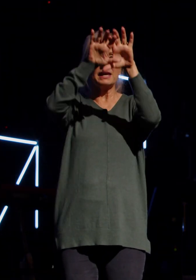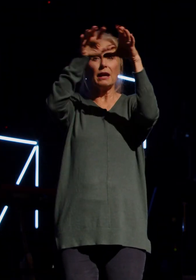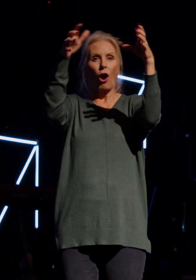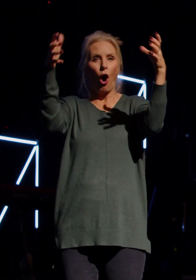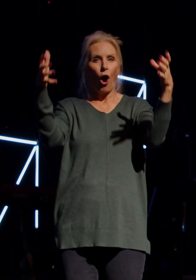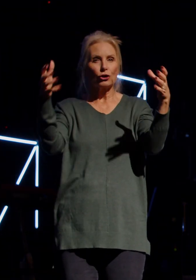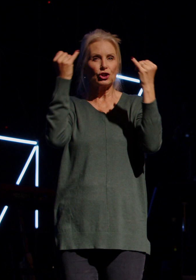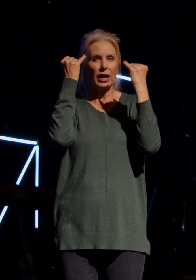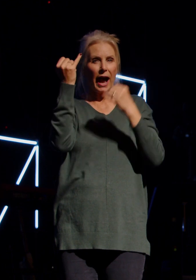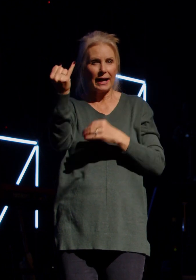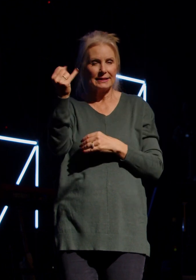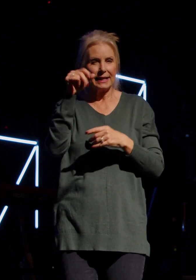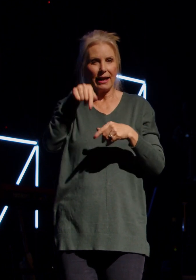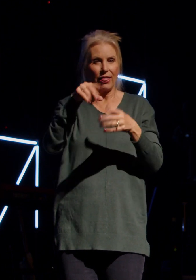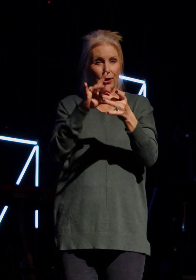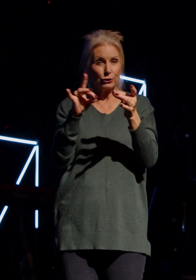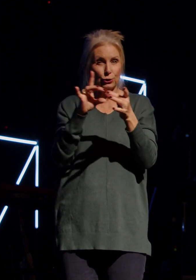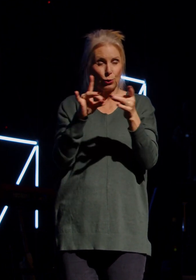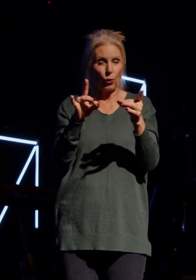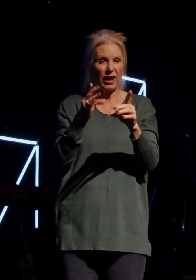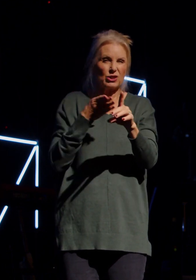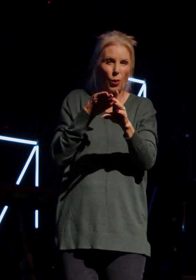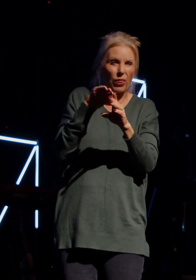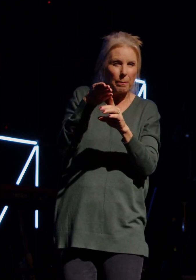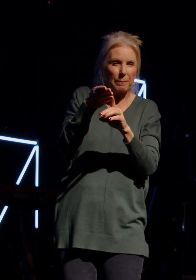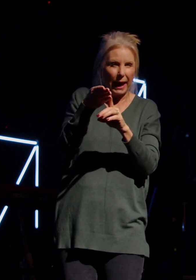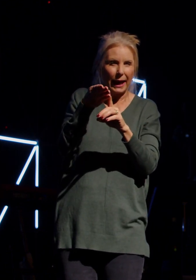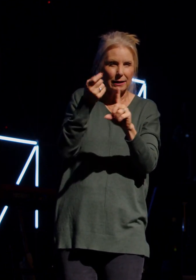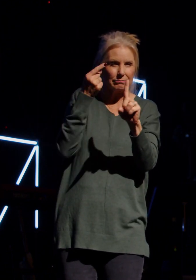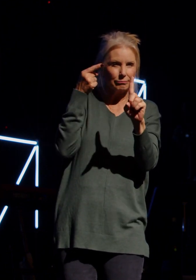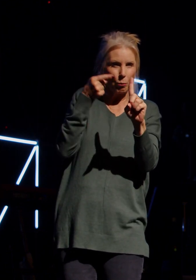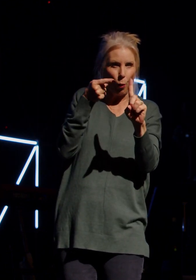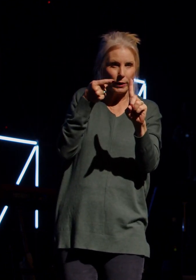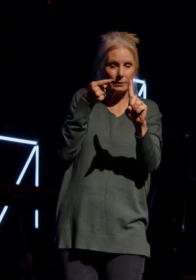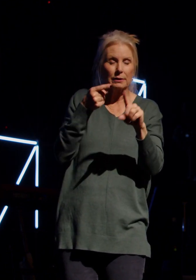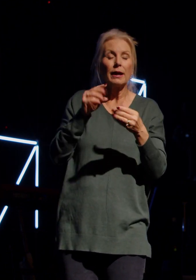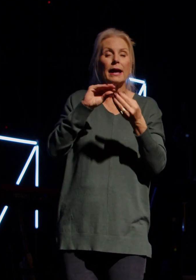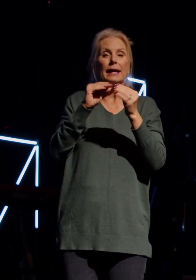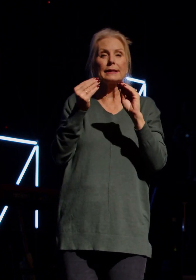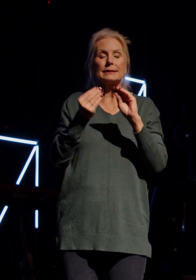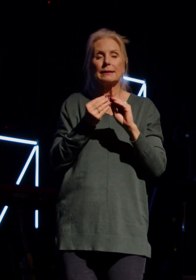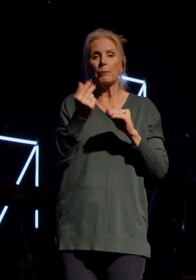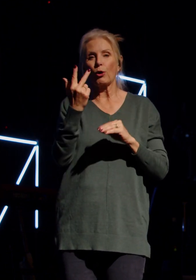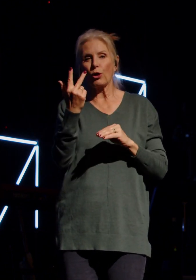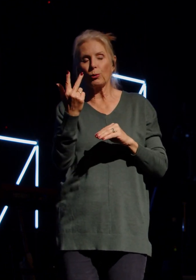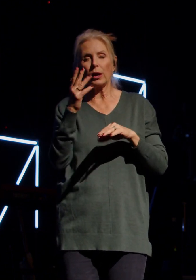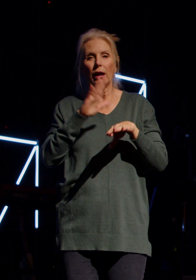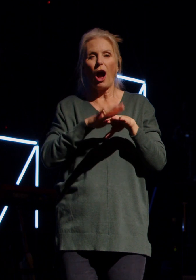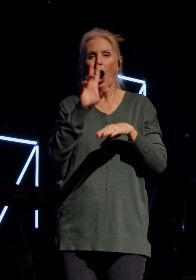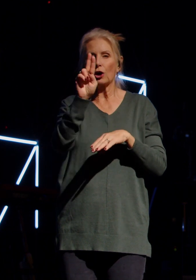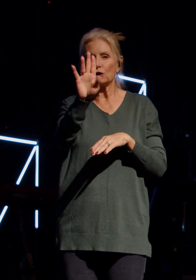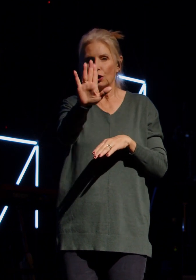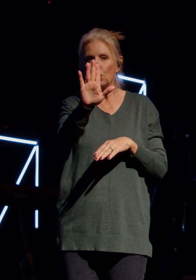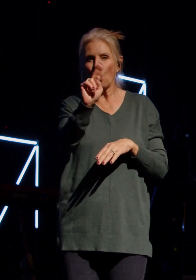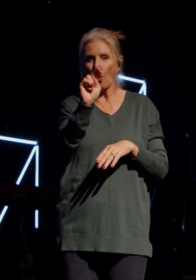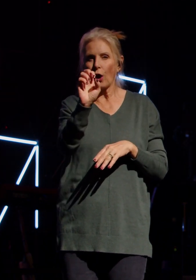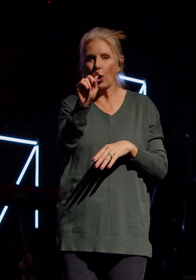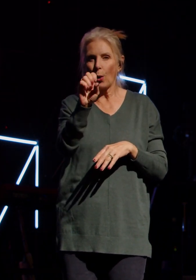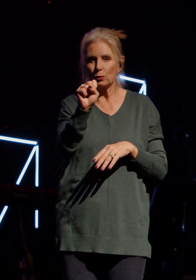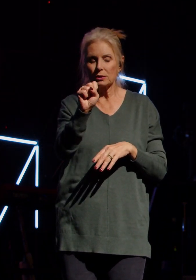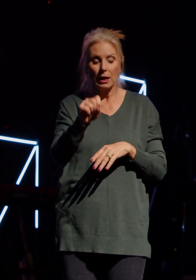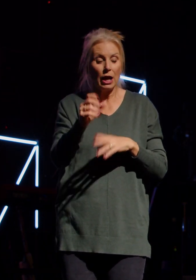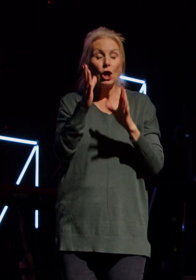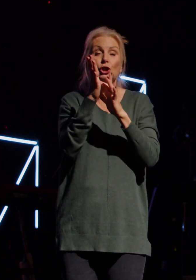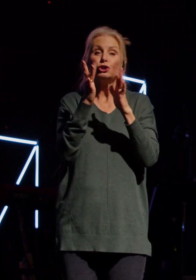overarching idea of this story, the main takeaway from this story, is point number 3 on your notes, that